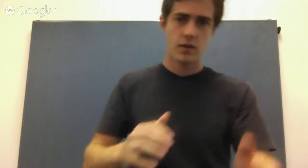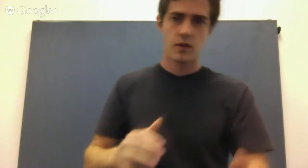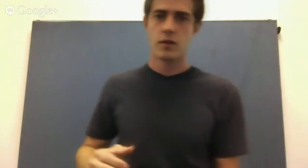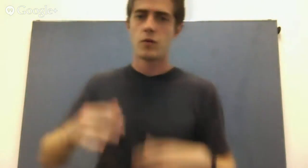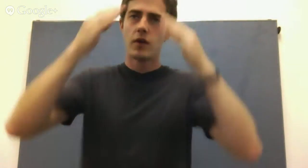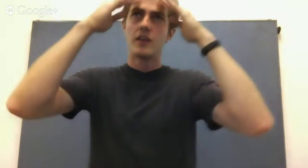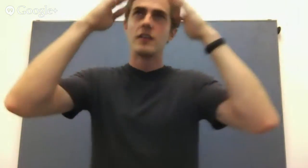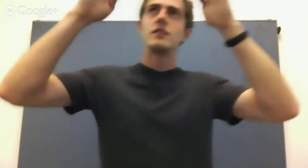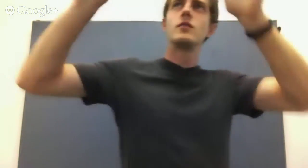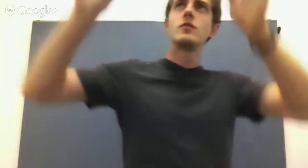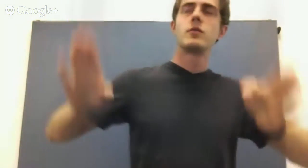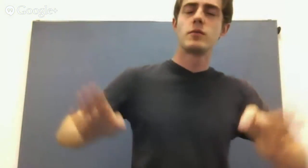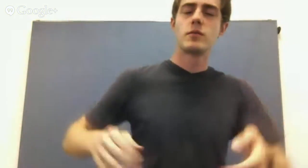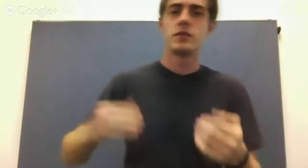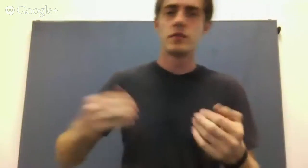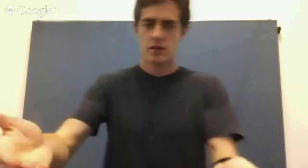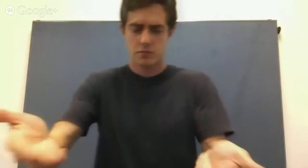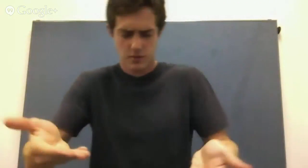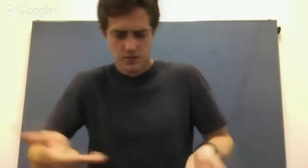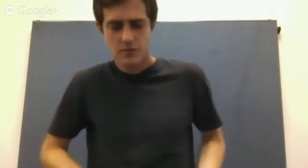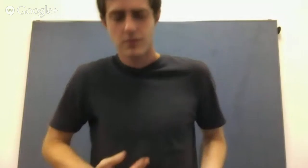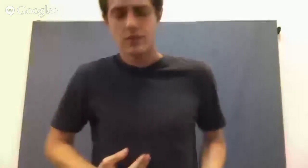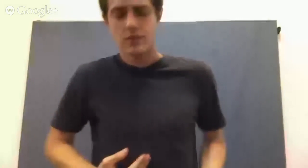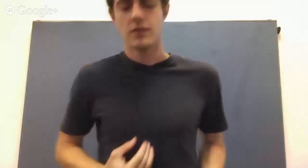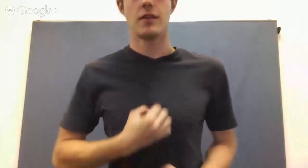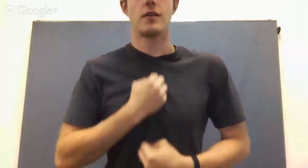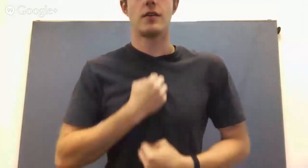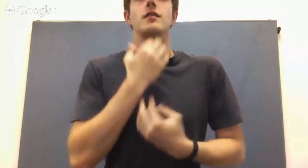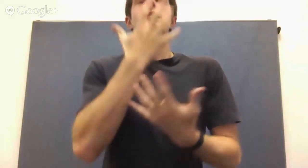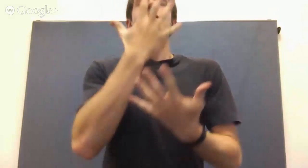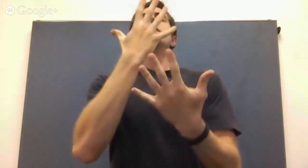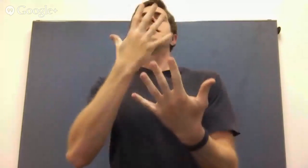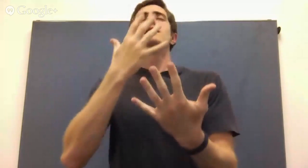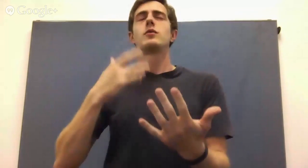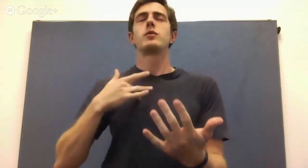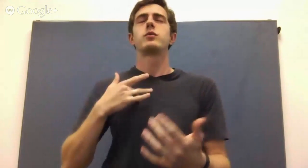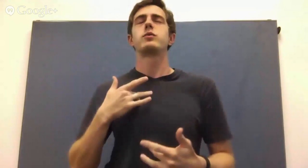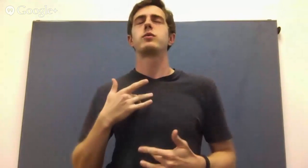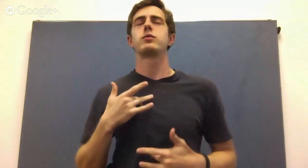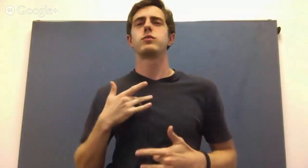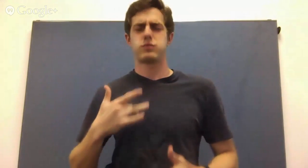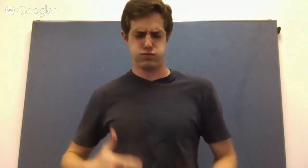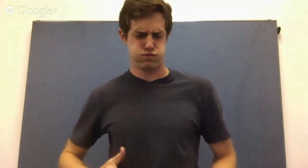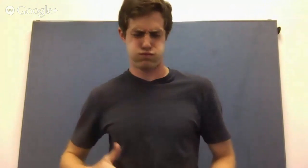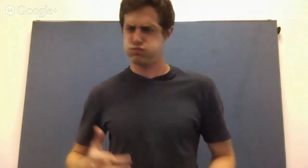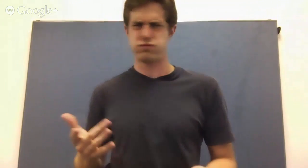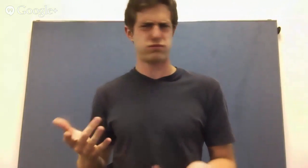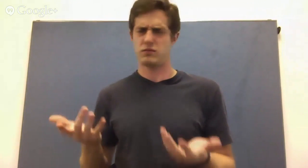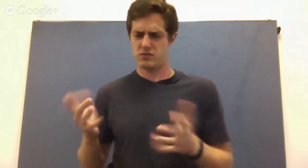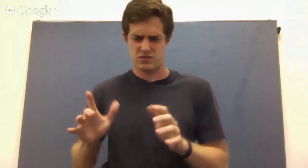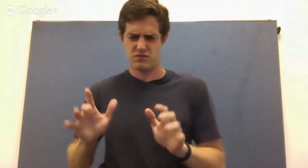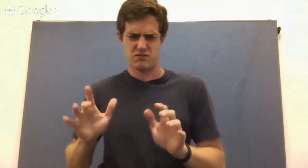Open the window, take me to the limbo. Don't give me your